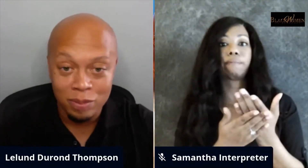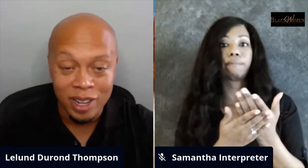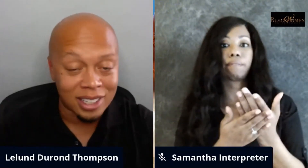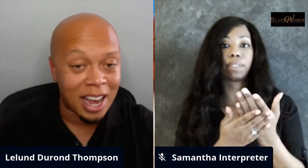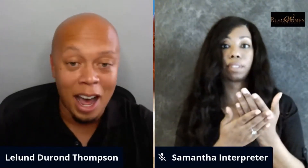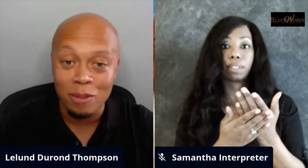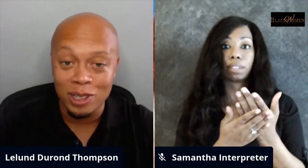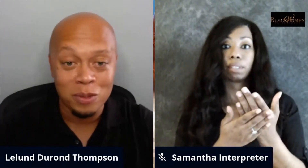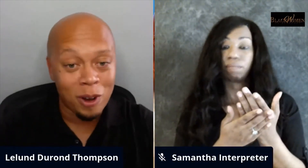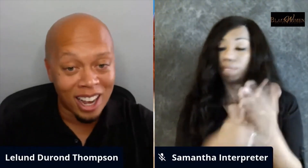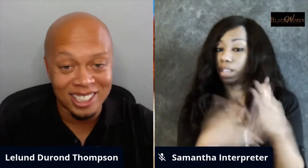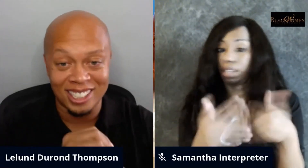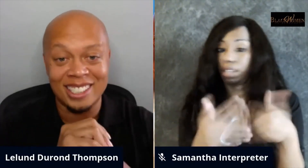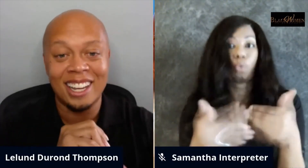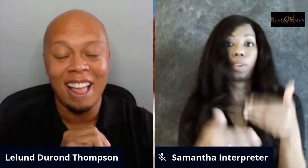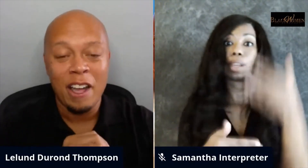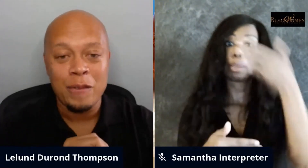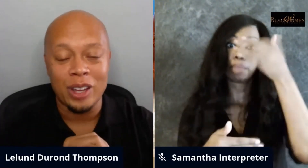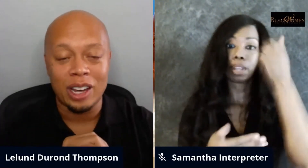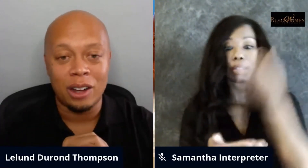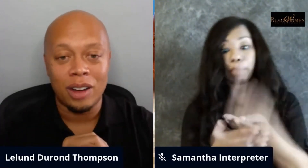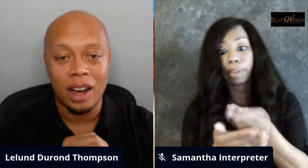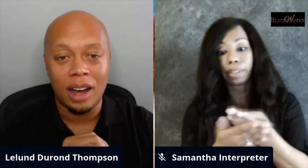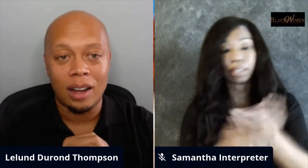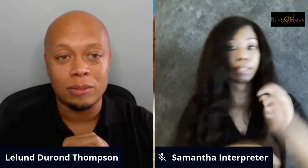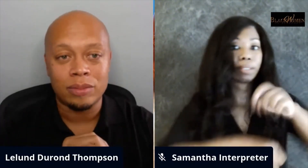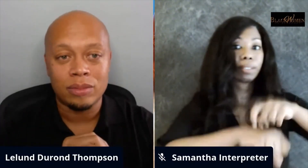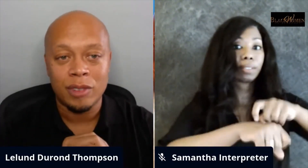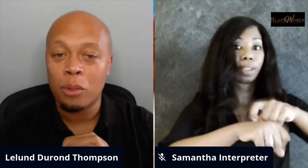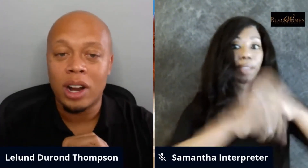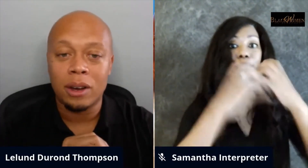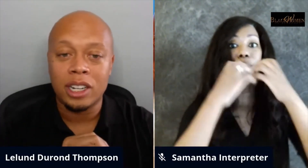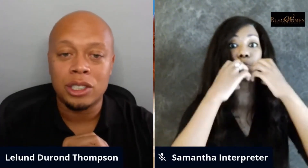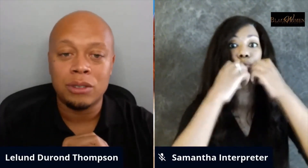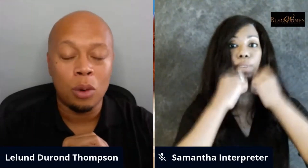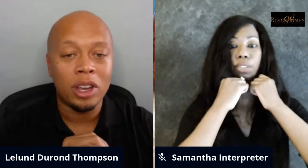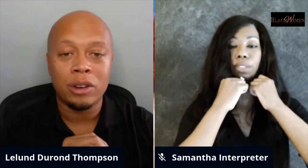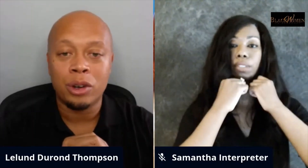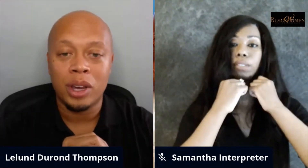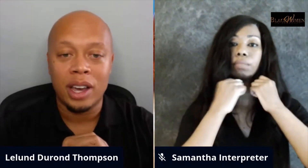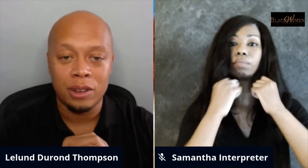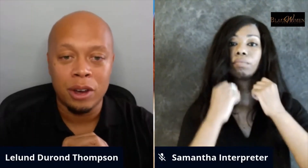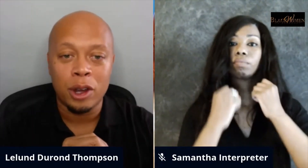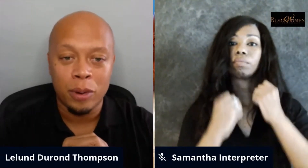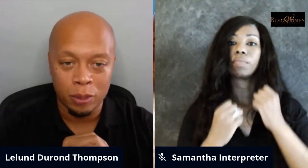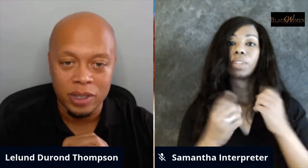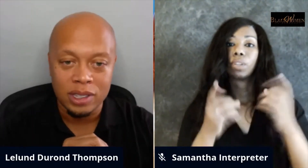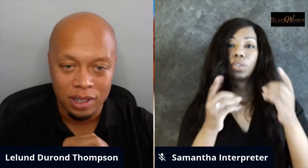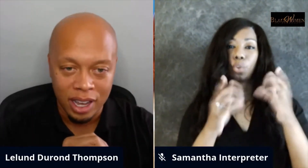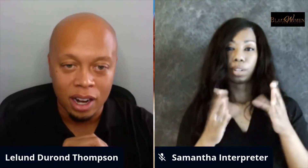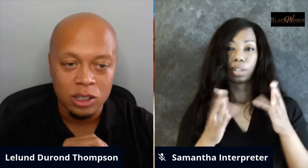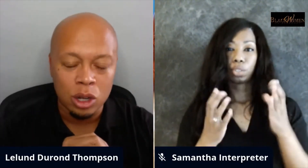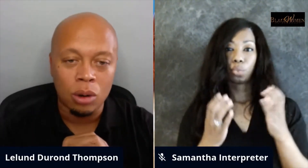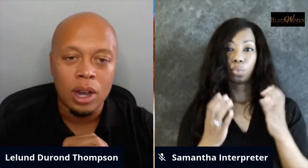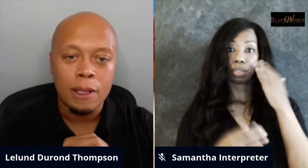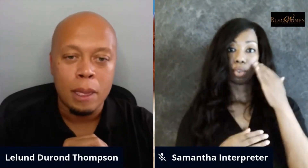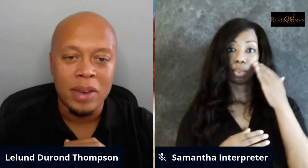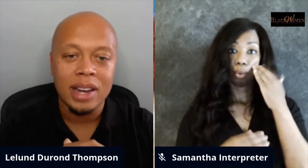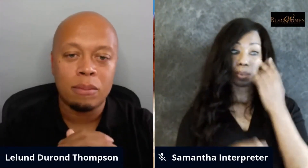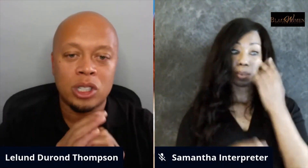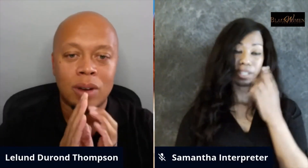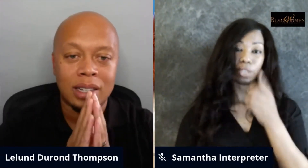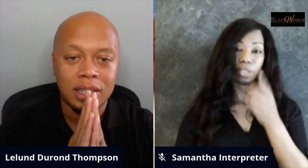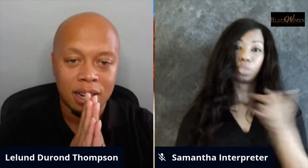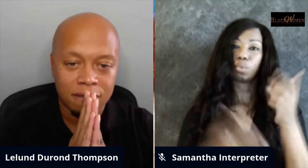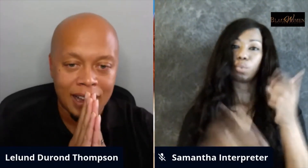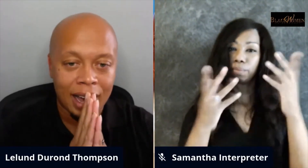is and time is precious. You know, they want to know that you know what you're doing, that you know your purpose there. So being